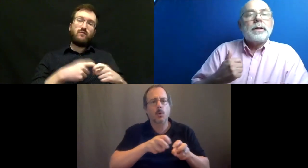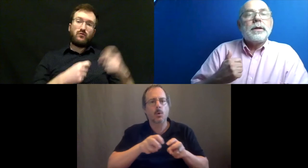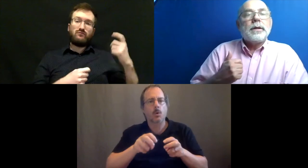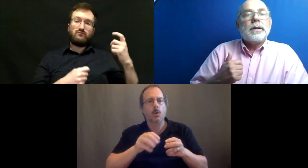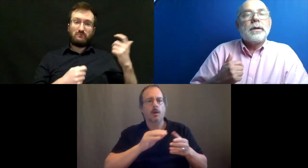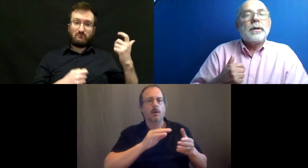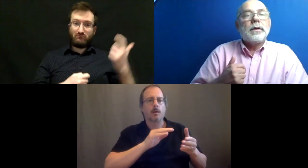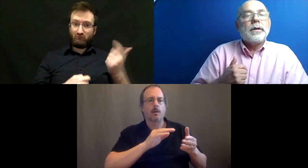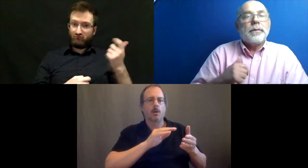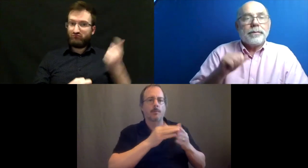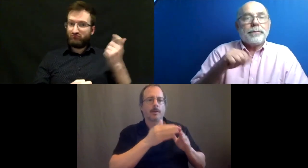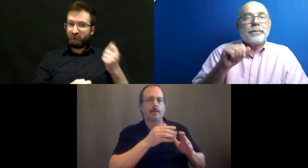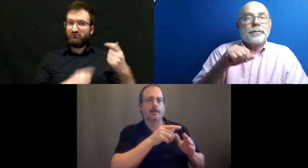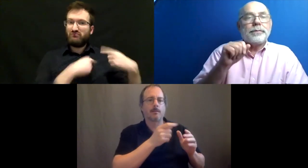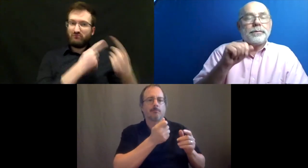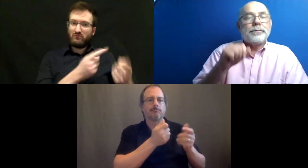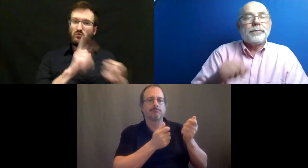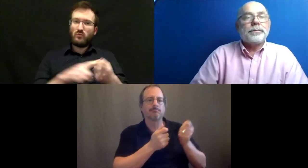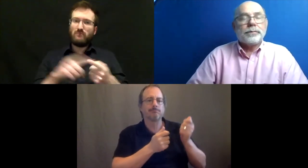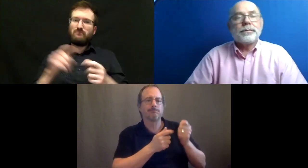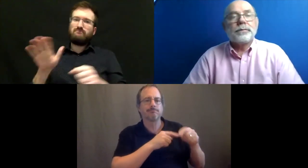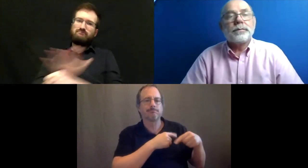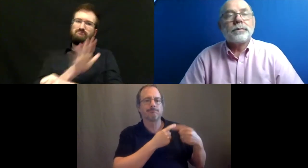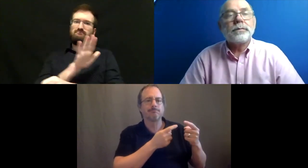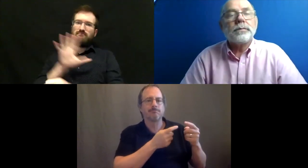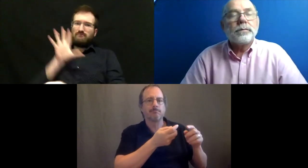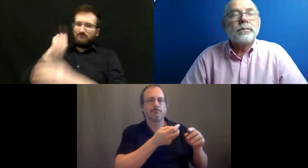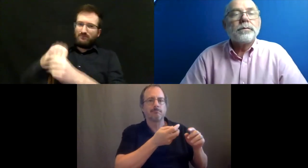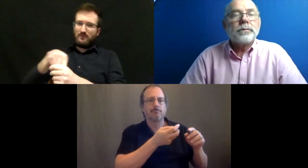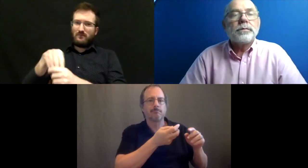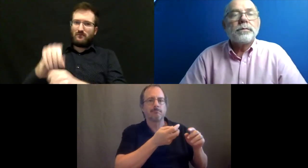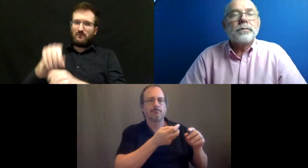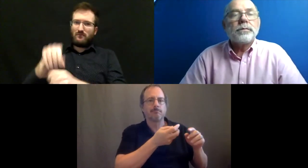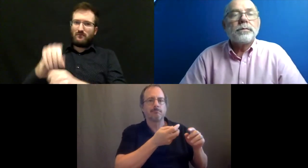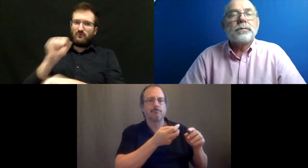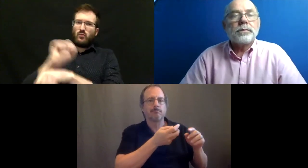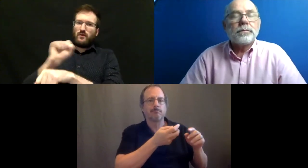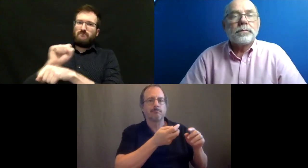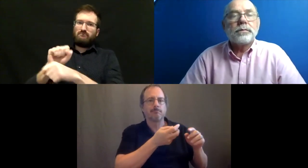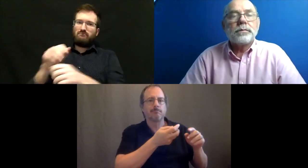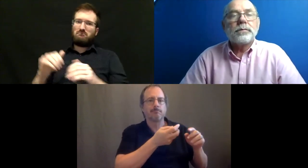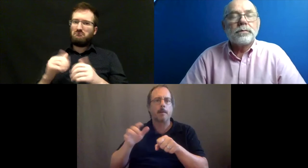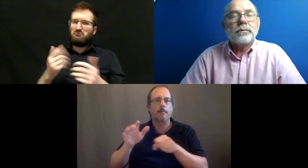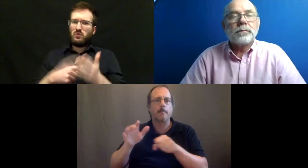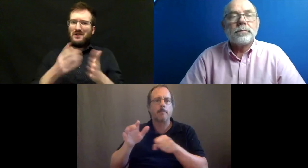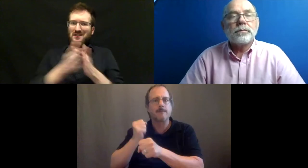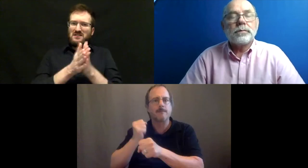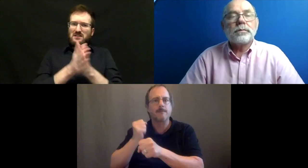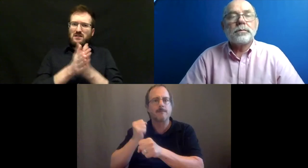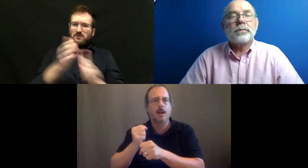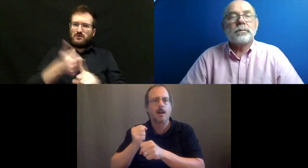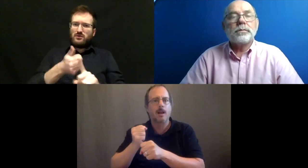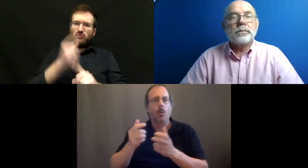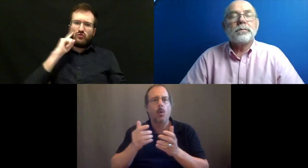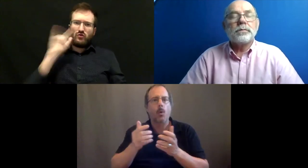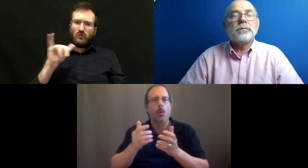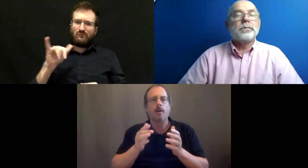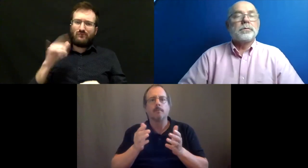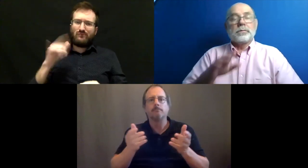What are the incentives for encouraging community members to get off ODSP and OW